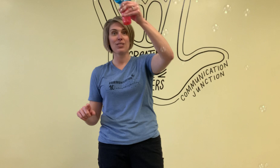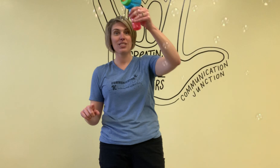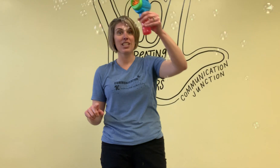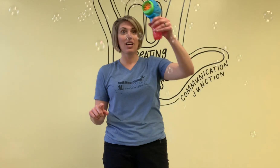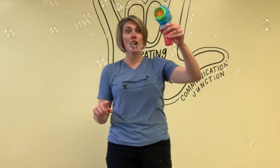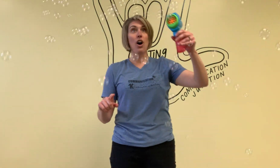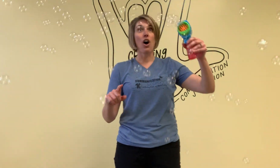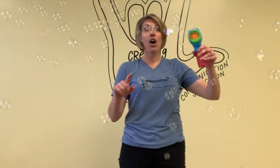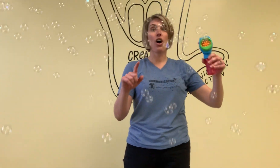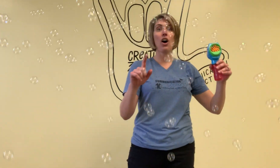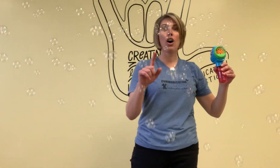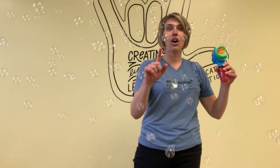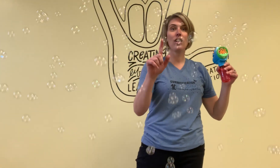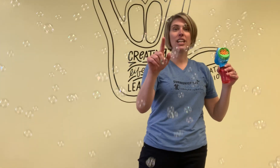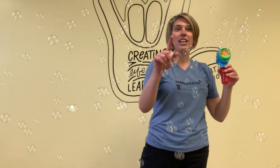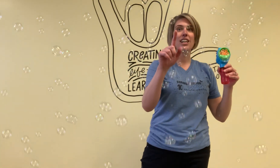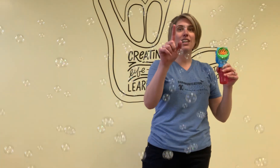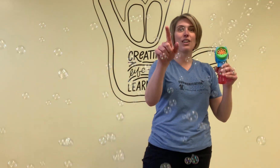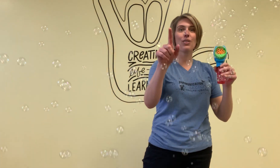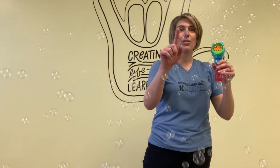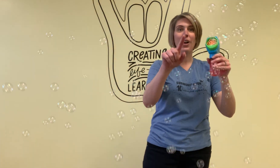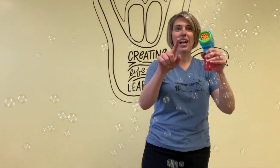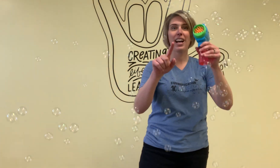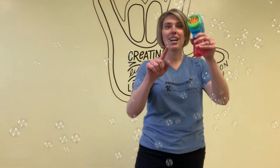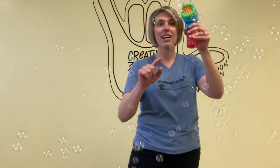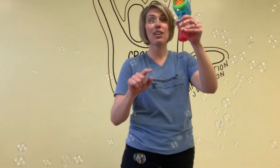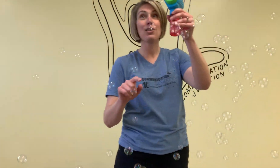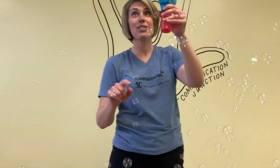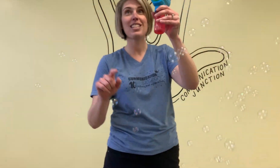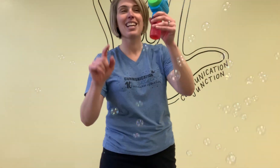around, all around.